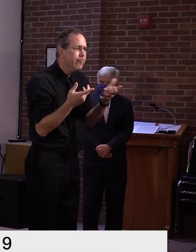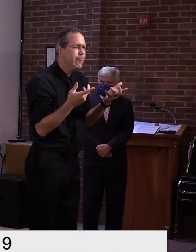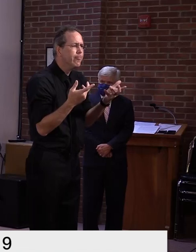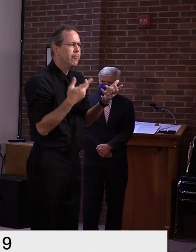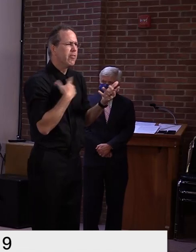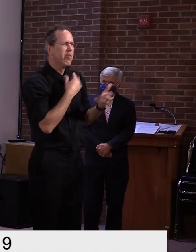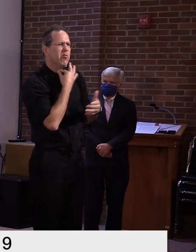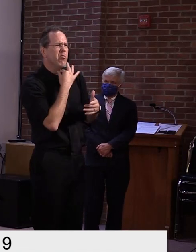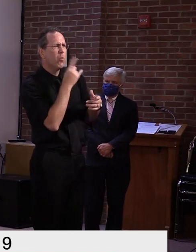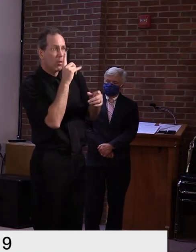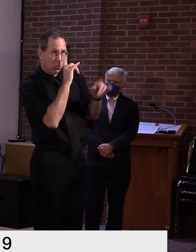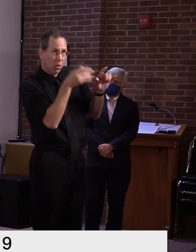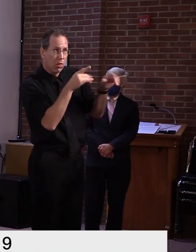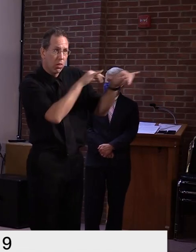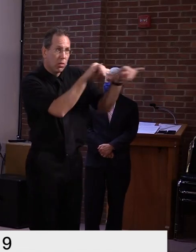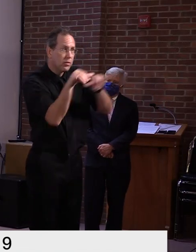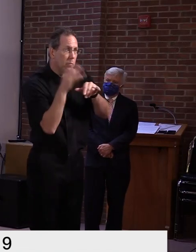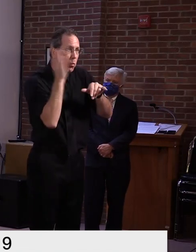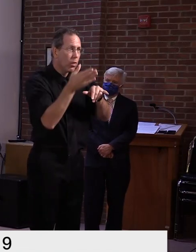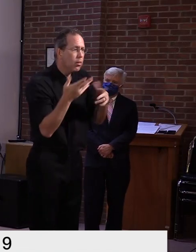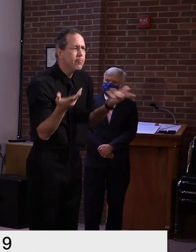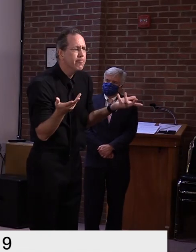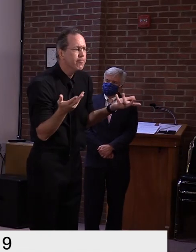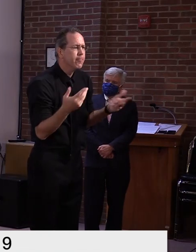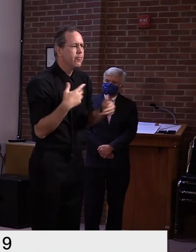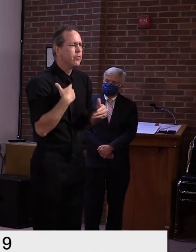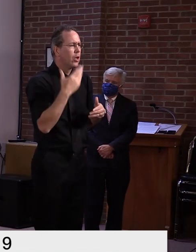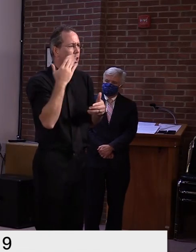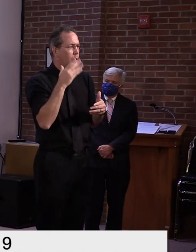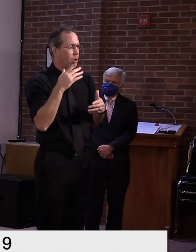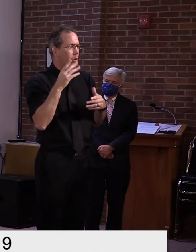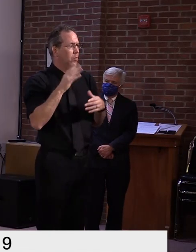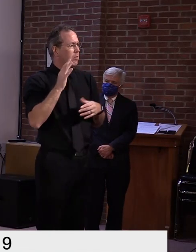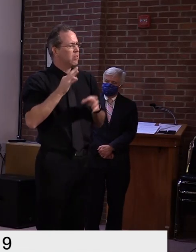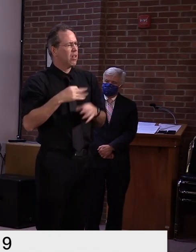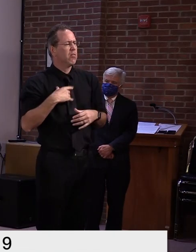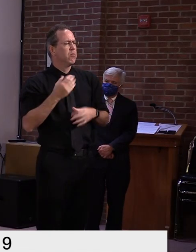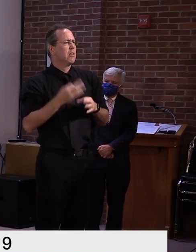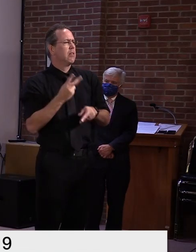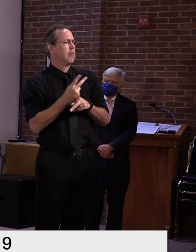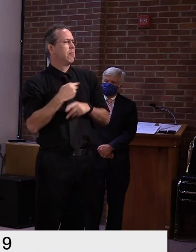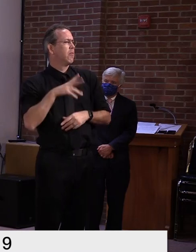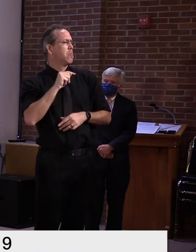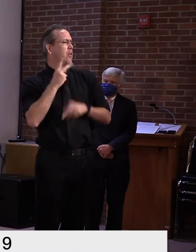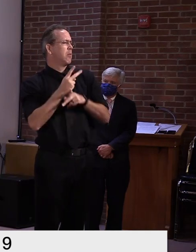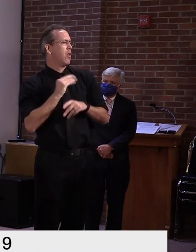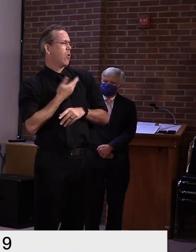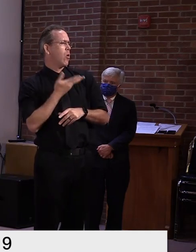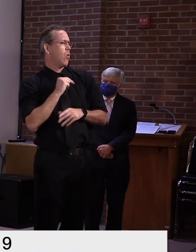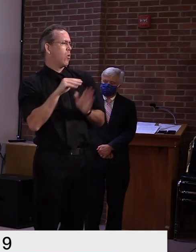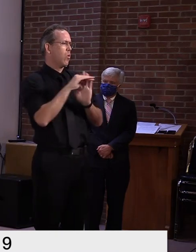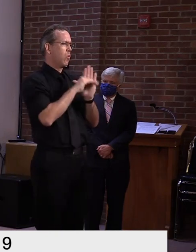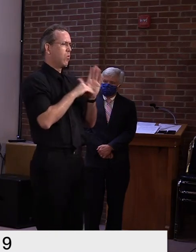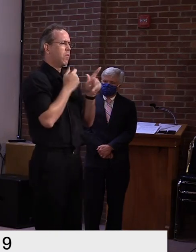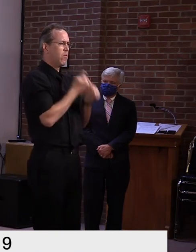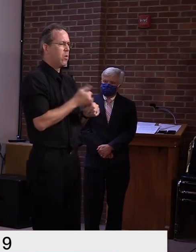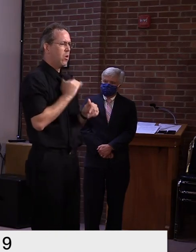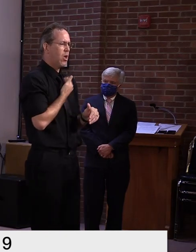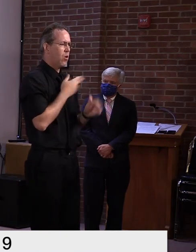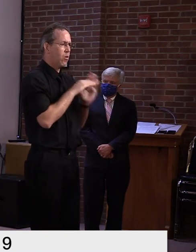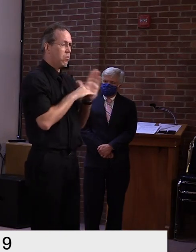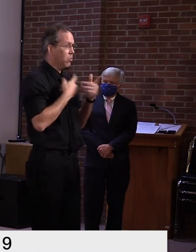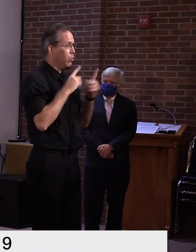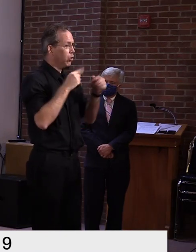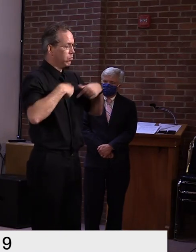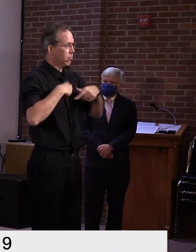We didn't go with the CDC guidelines and the federal guidelines on that. And we've been successful. As I